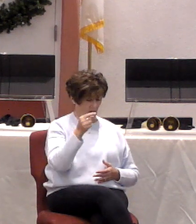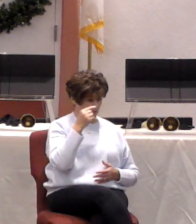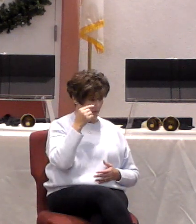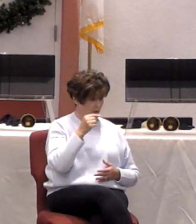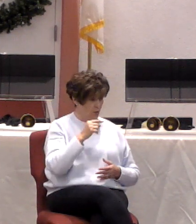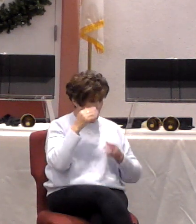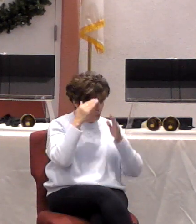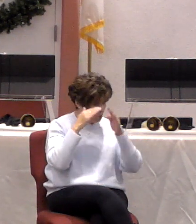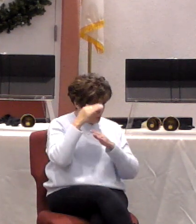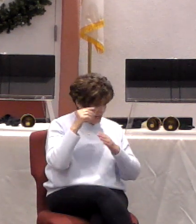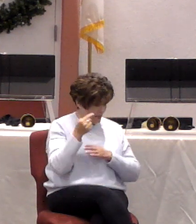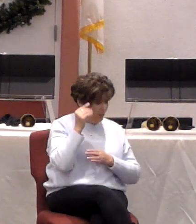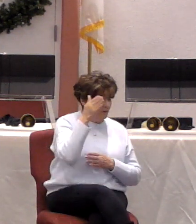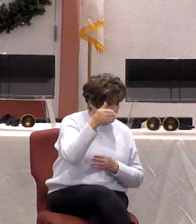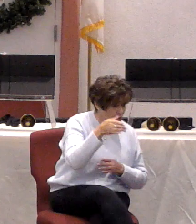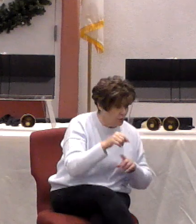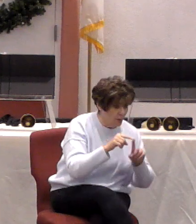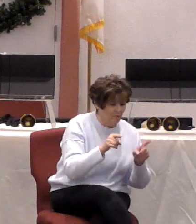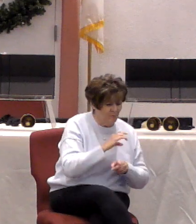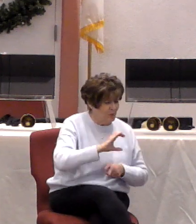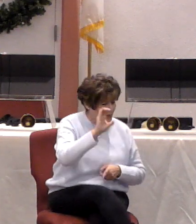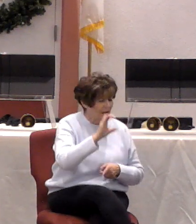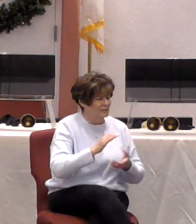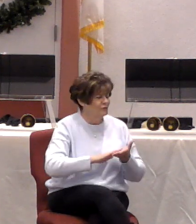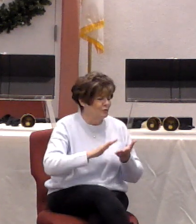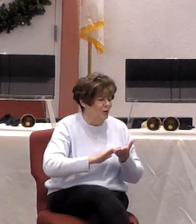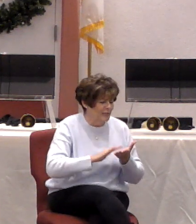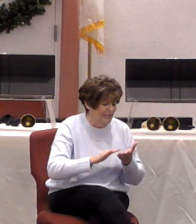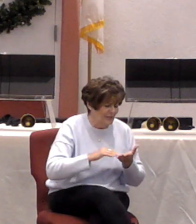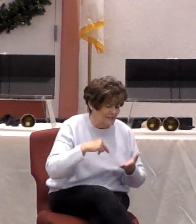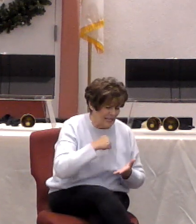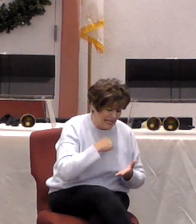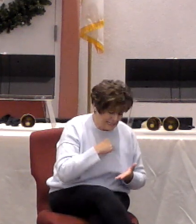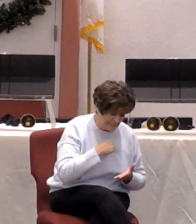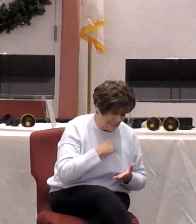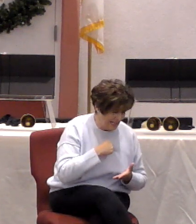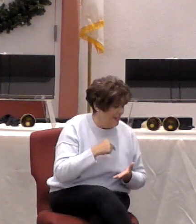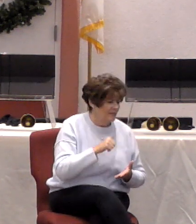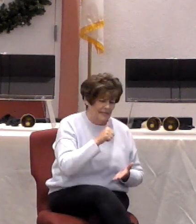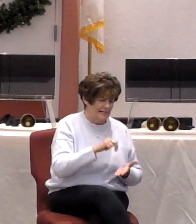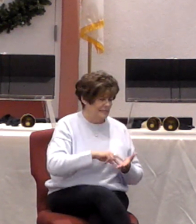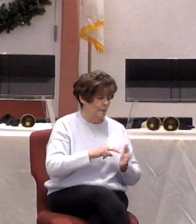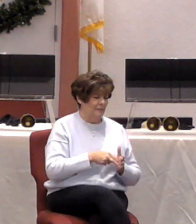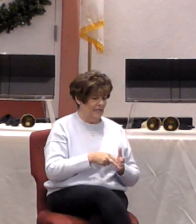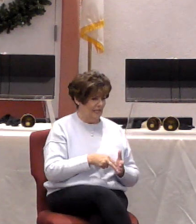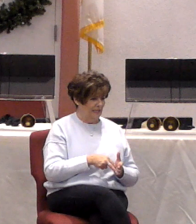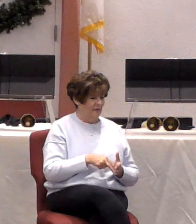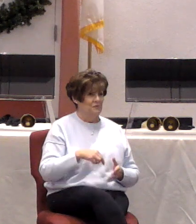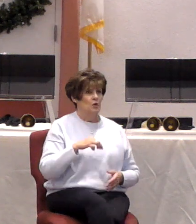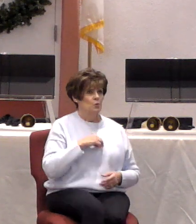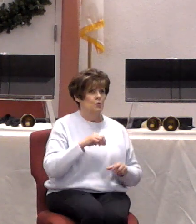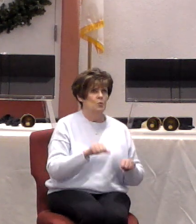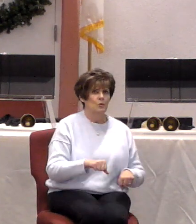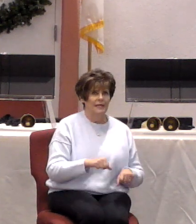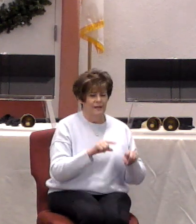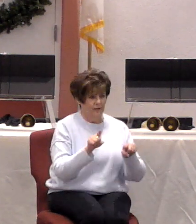future. That was not giving you permission to make those mistakes on purpose, by the way. But it was me encouraging